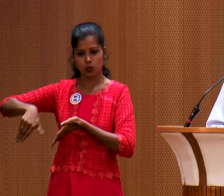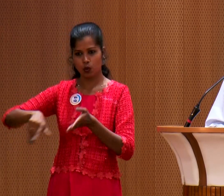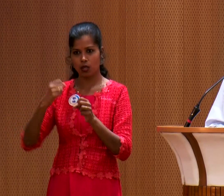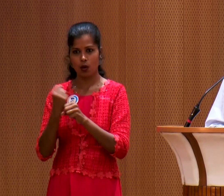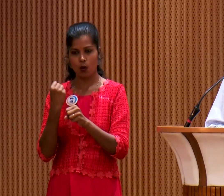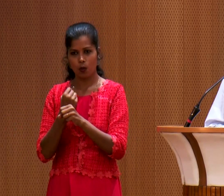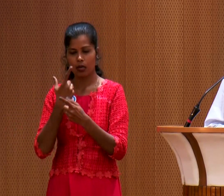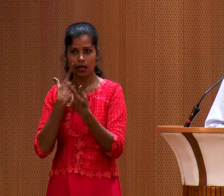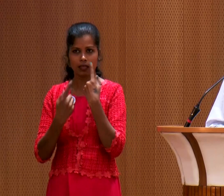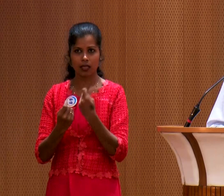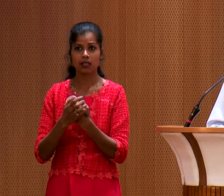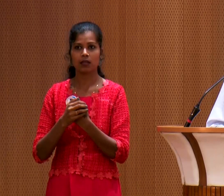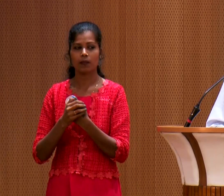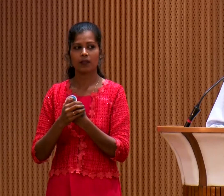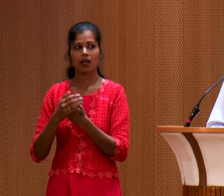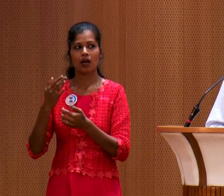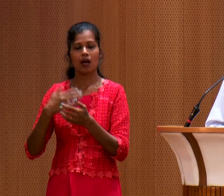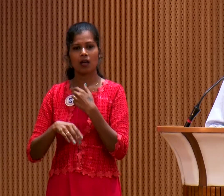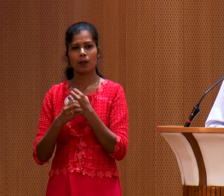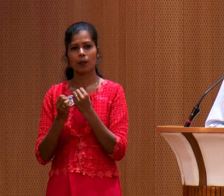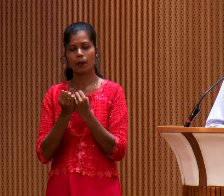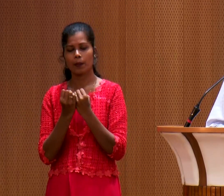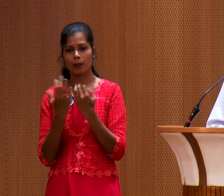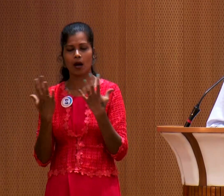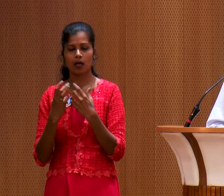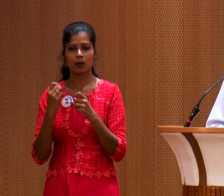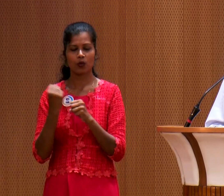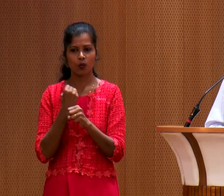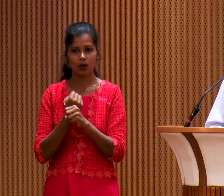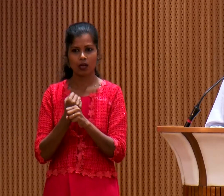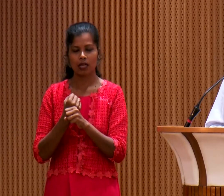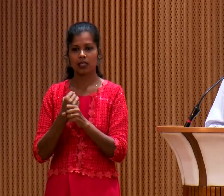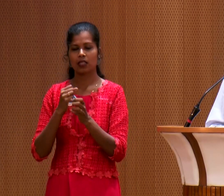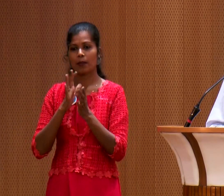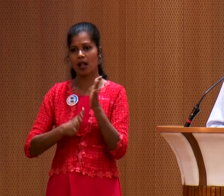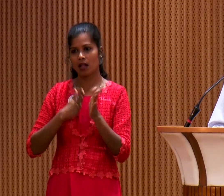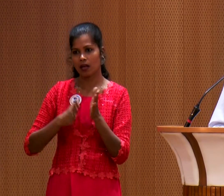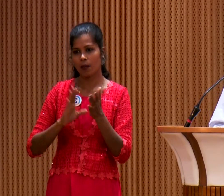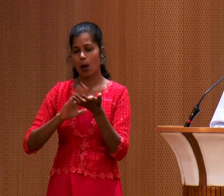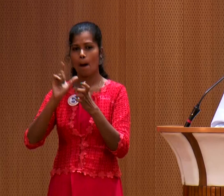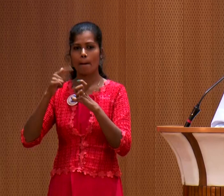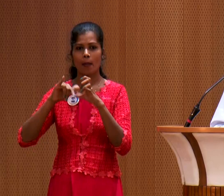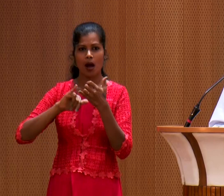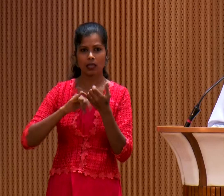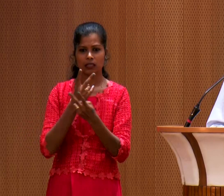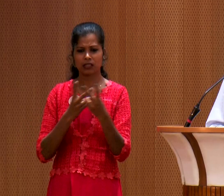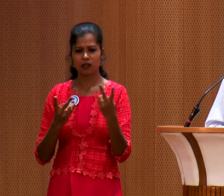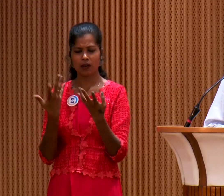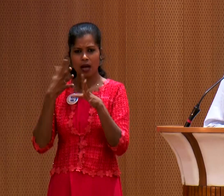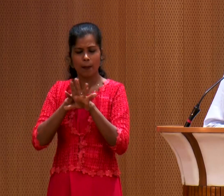as a test, and there is a tremendous potential with the railways, mines, and such other